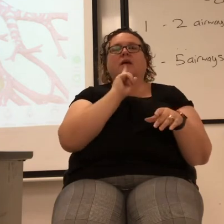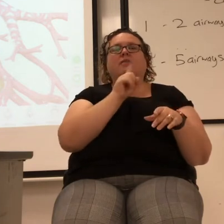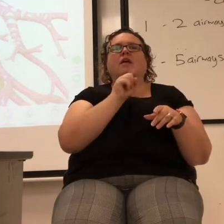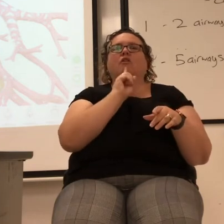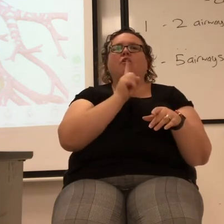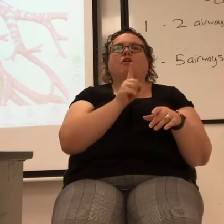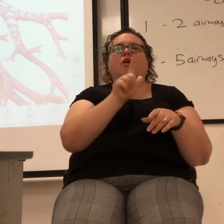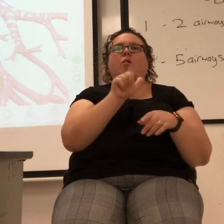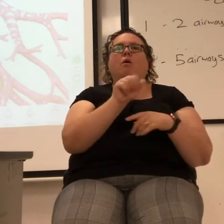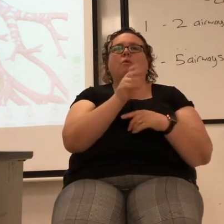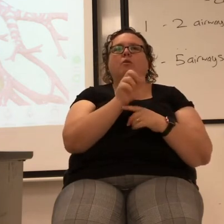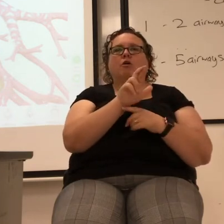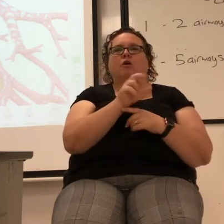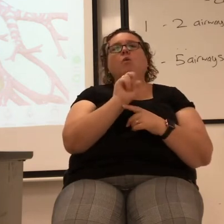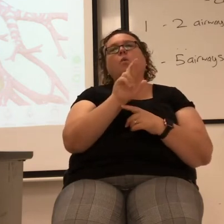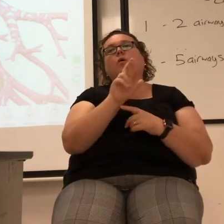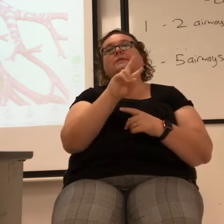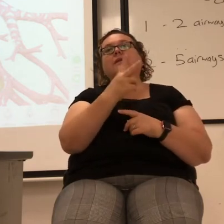or secondary bronchi.